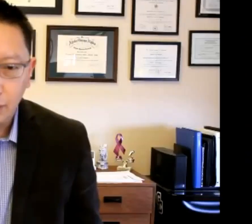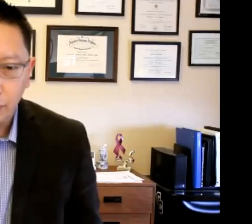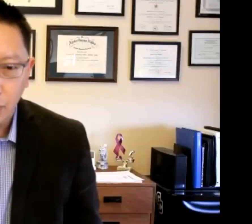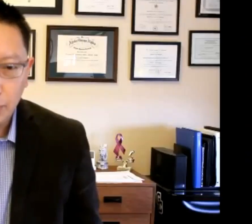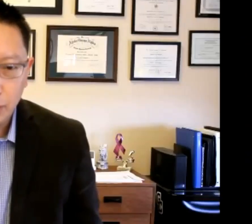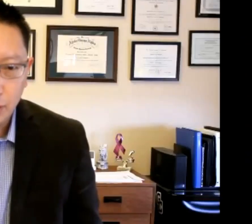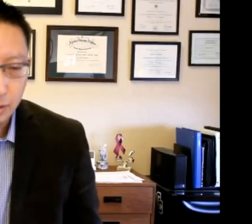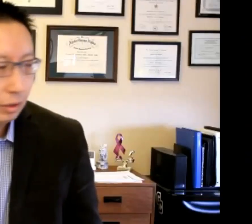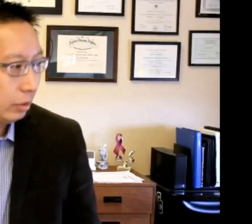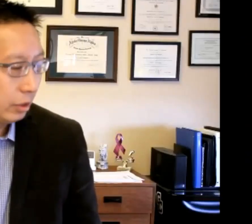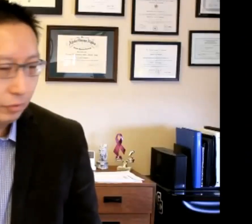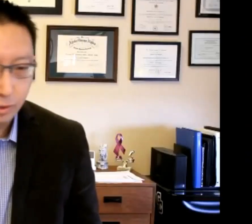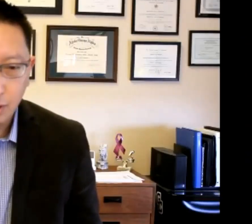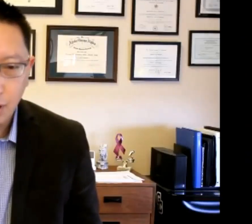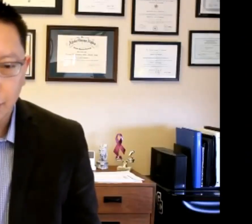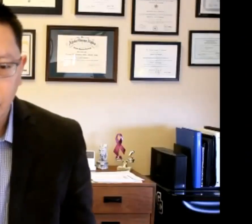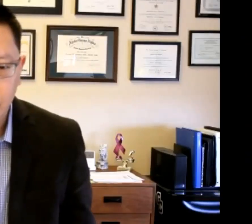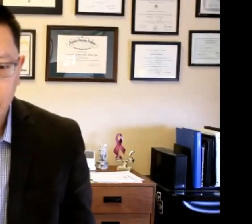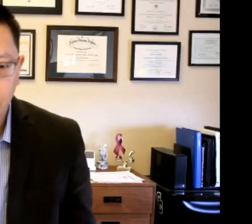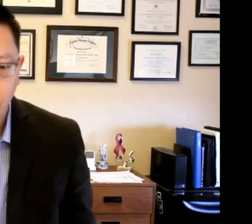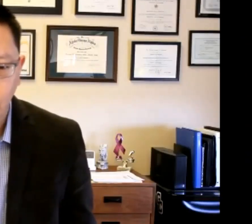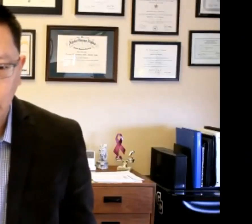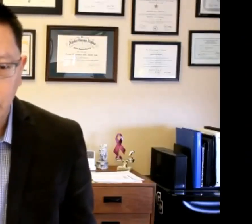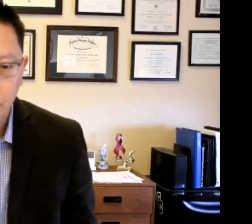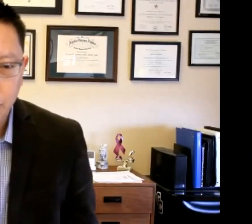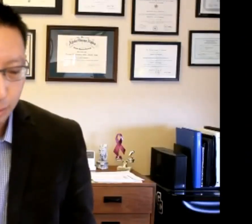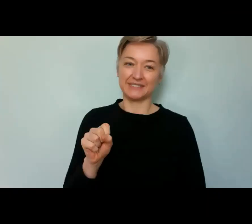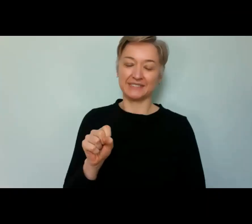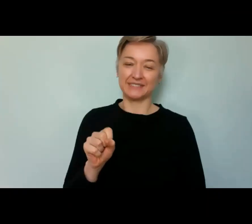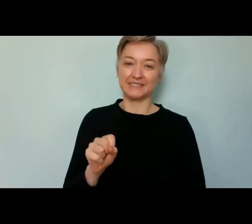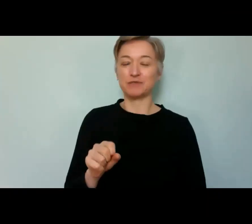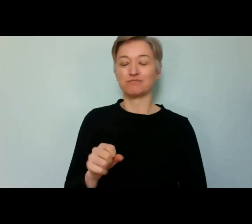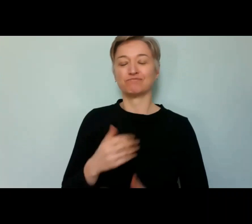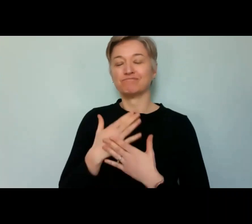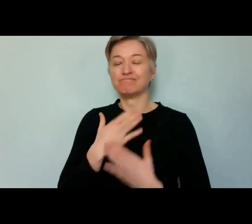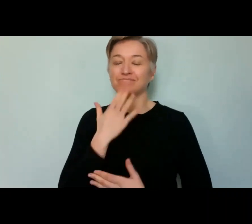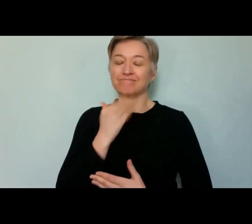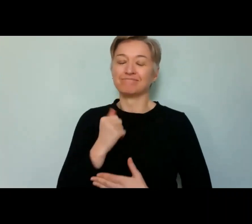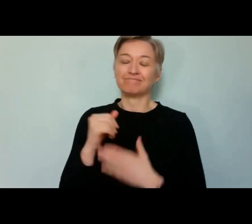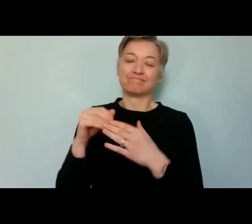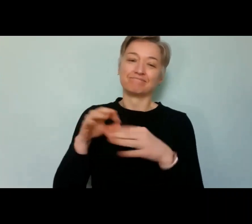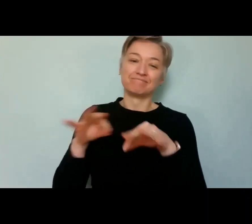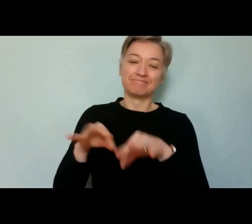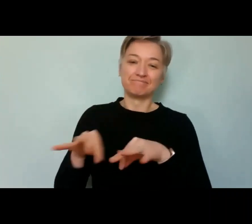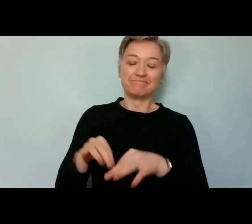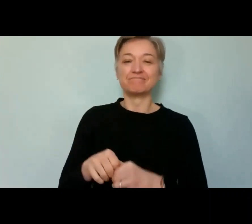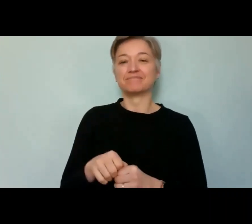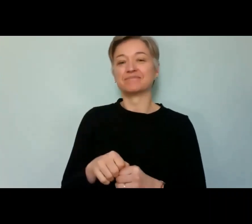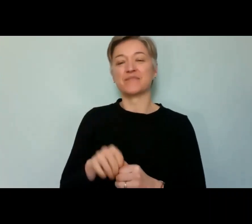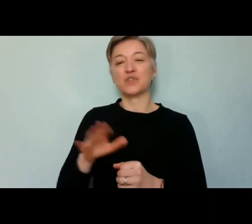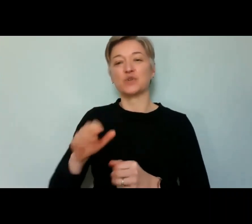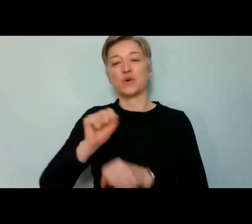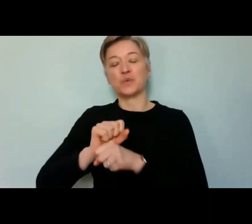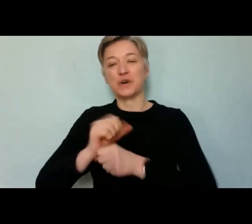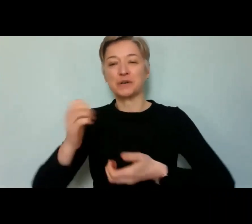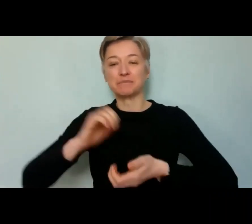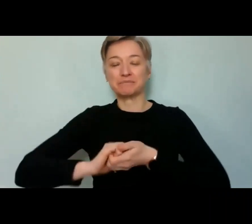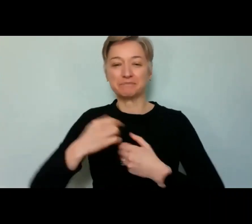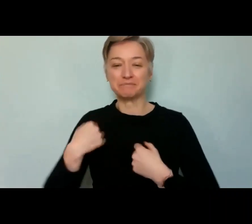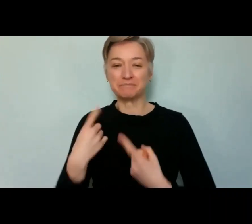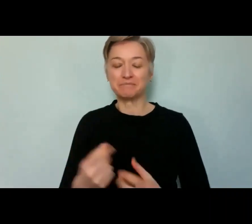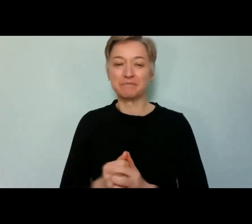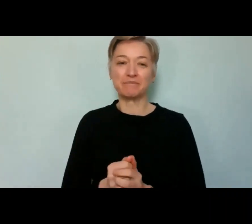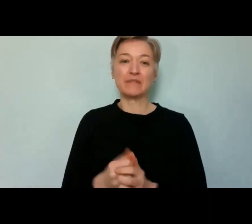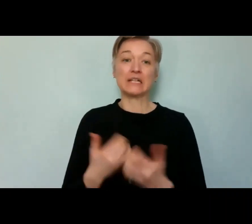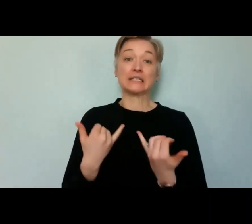Thank you very much, Dr. Lucas, for your kind words and for your partnership throughout all of this. We are, as we speak, still working on many